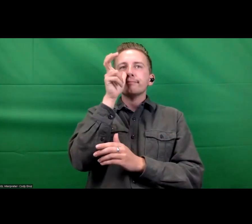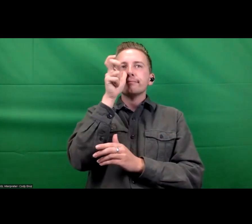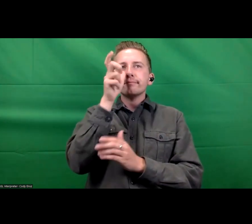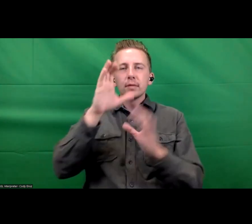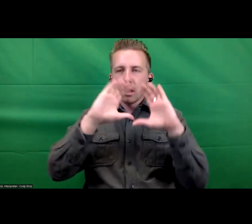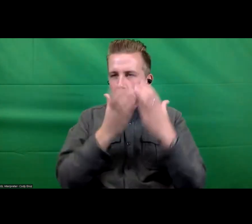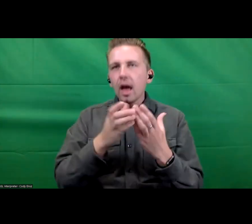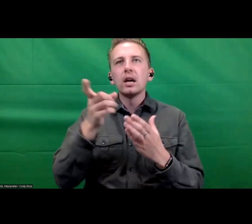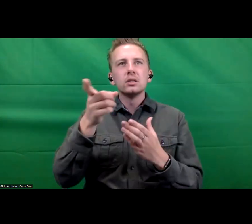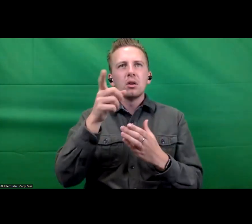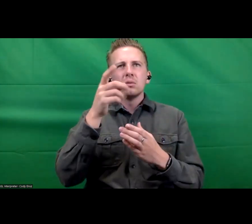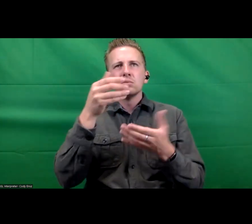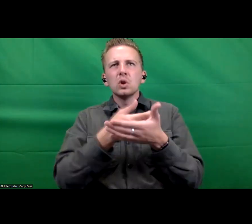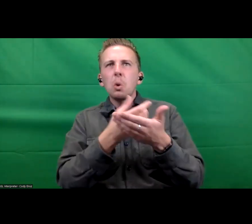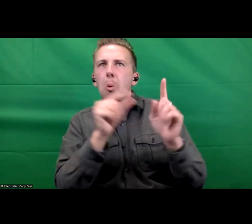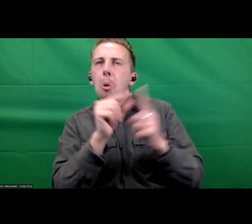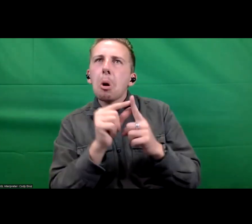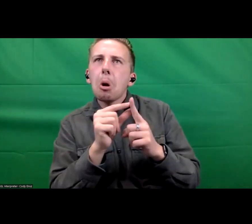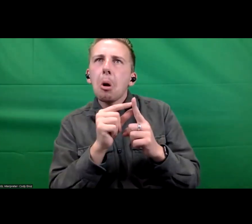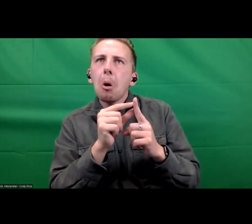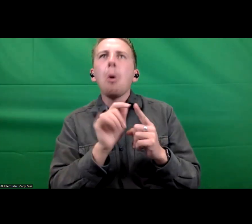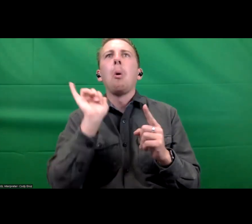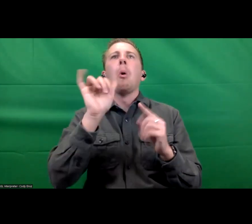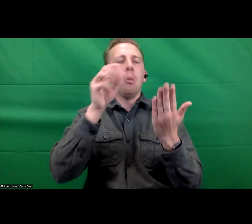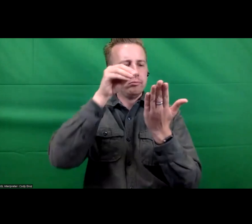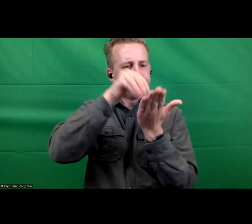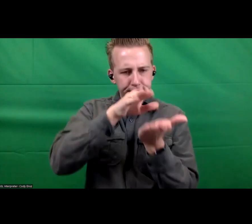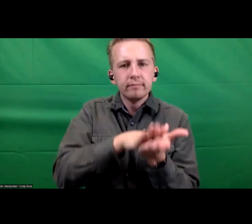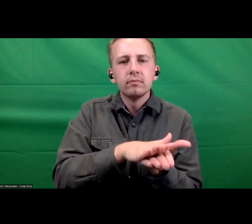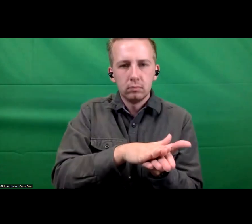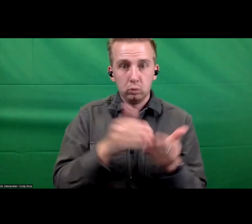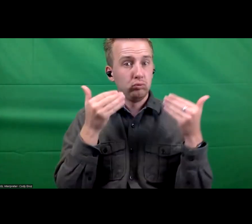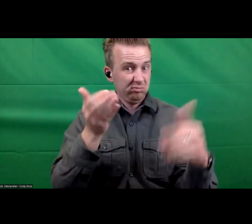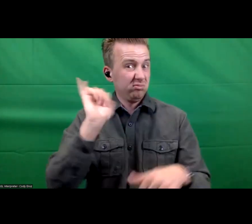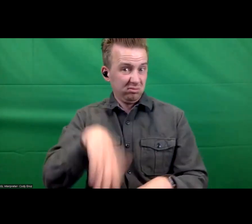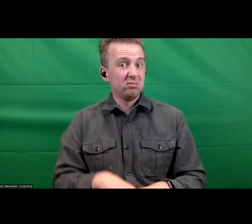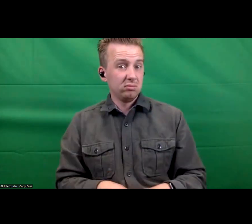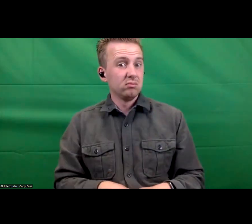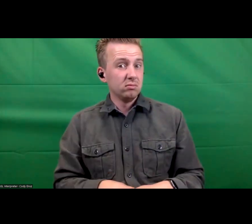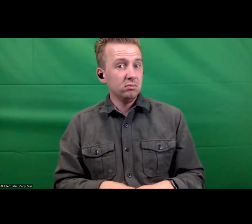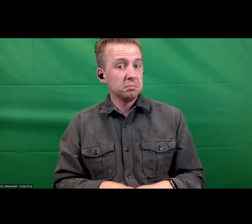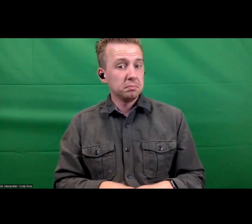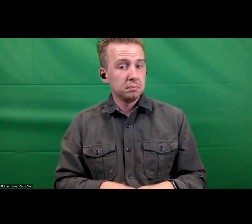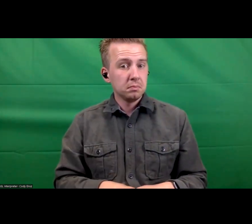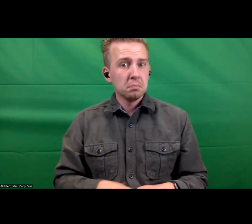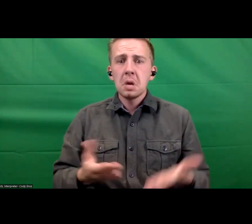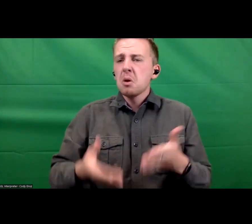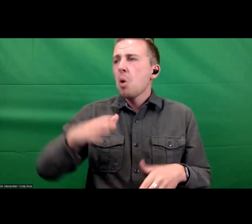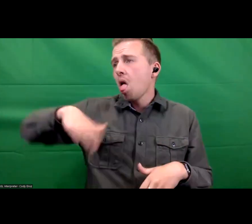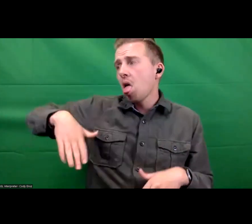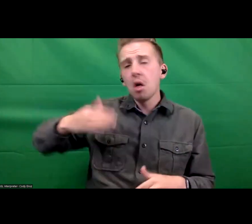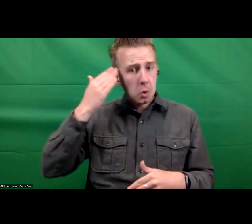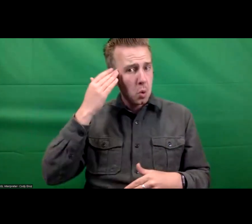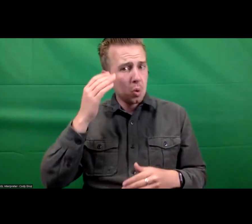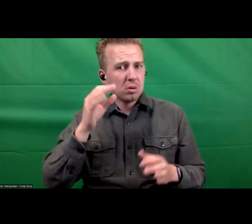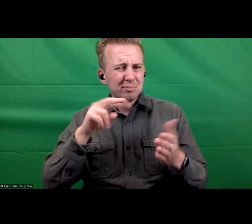here. So write some of these words down that you've never heard of, may not know the definition for it, and then